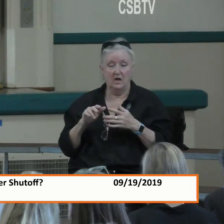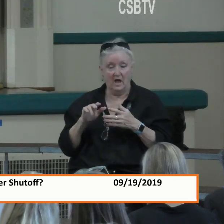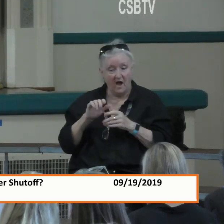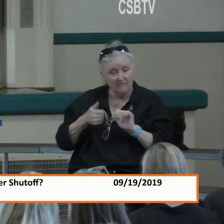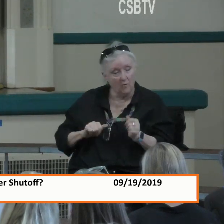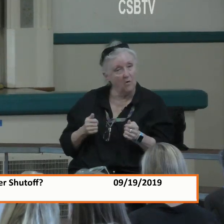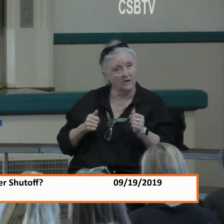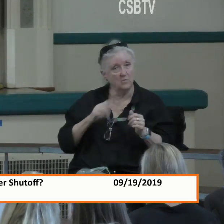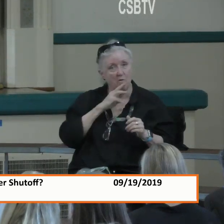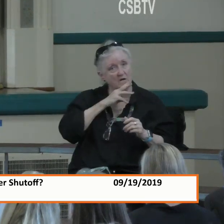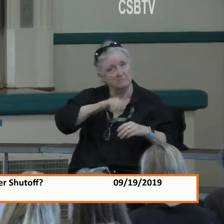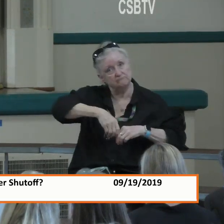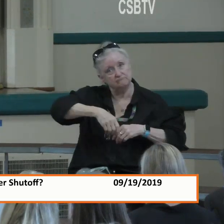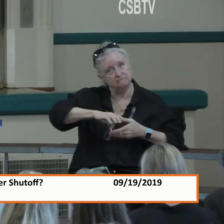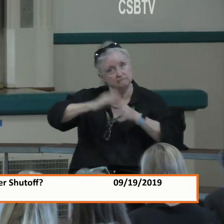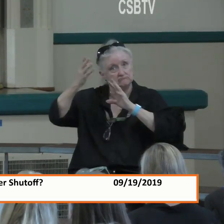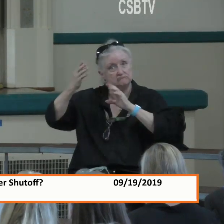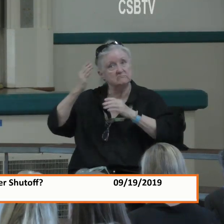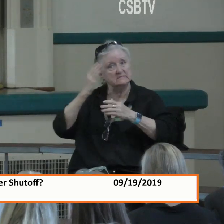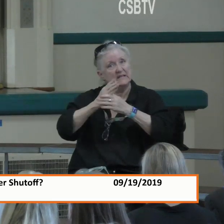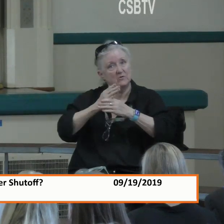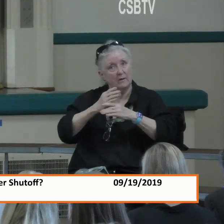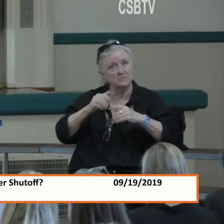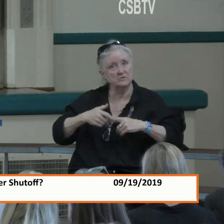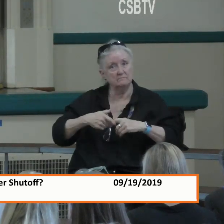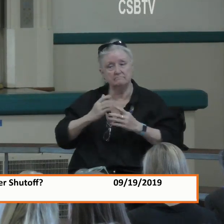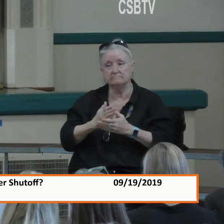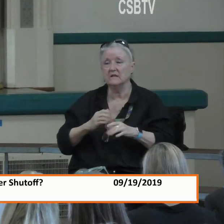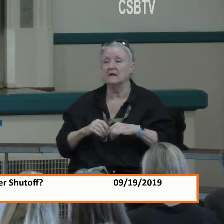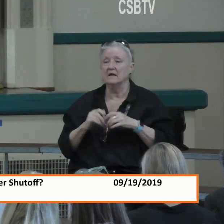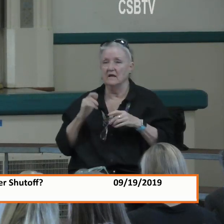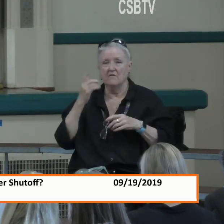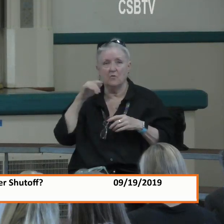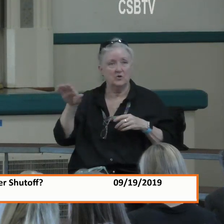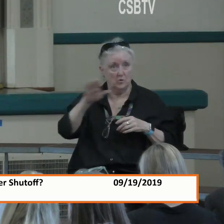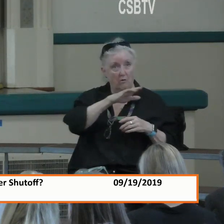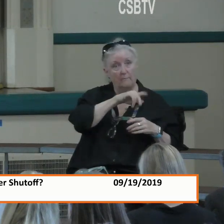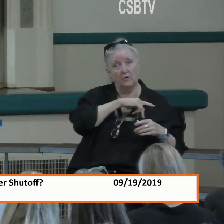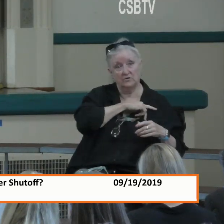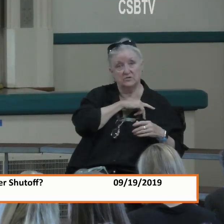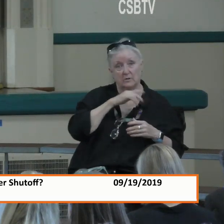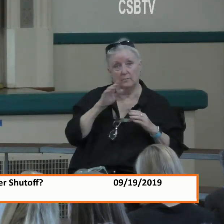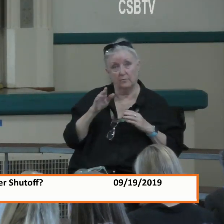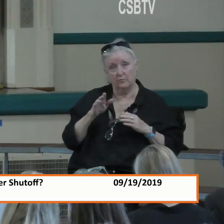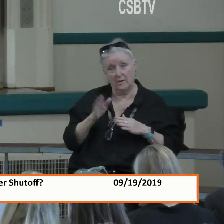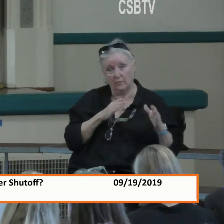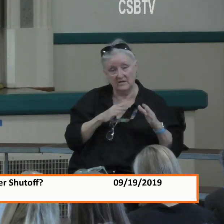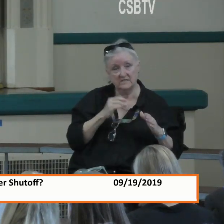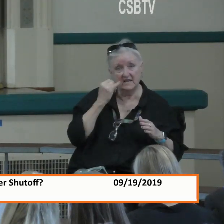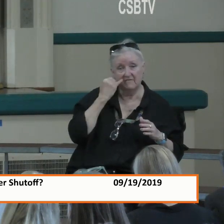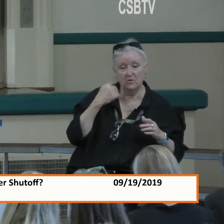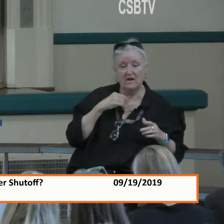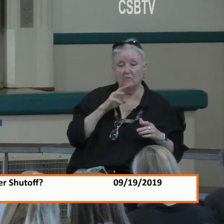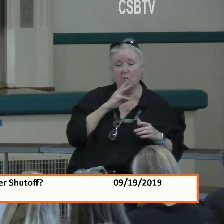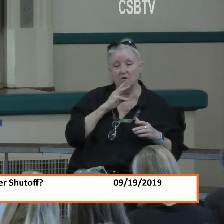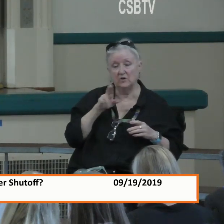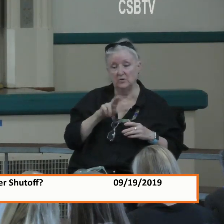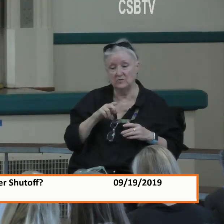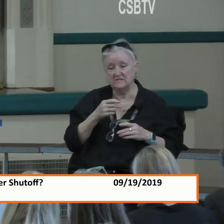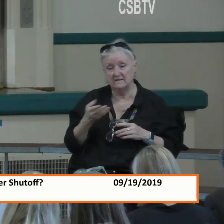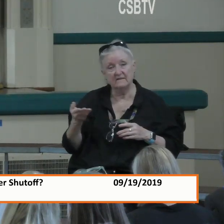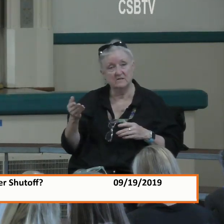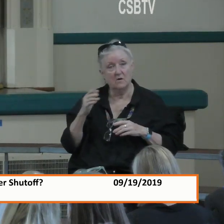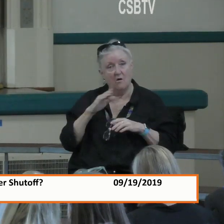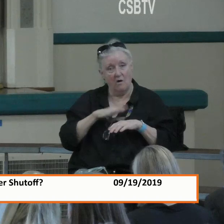interruption. In terms of your personal preparations, if you have water use fixtures on your property